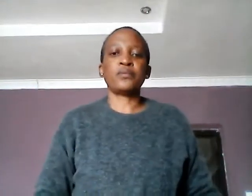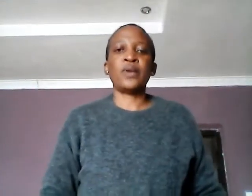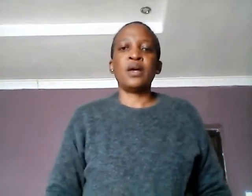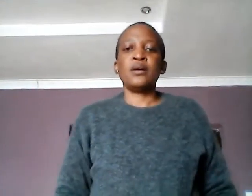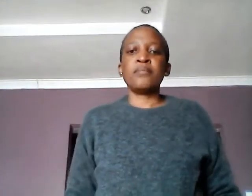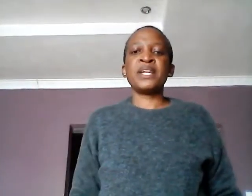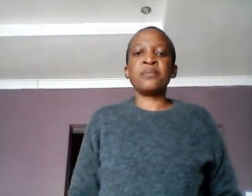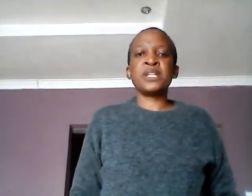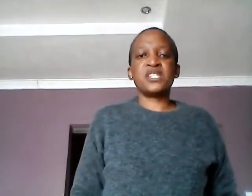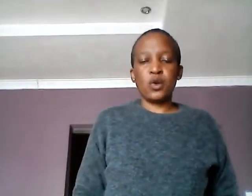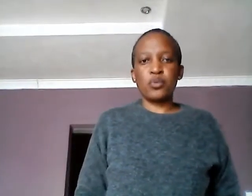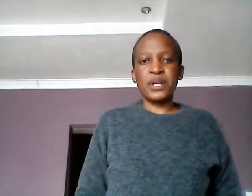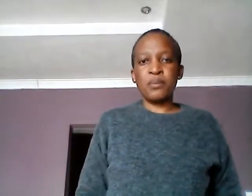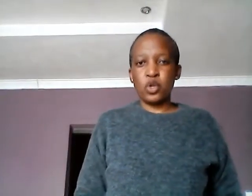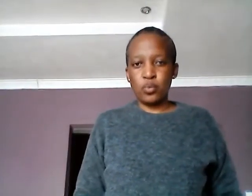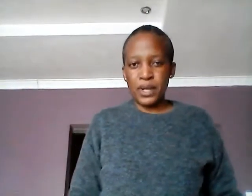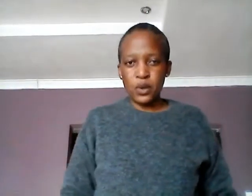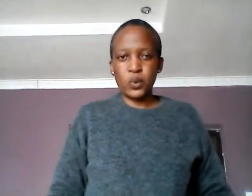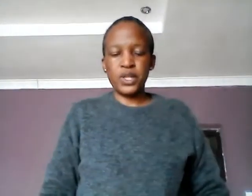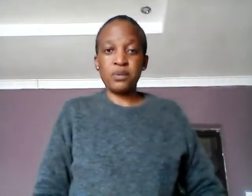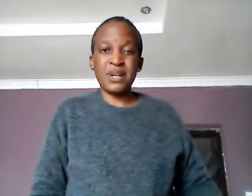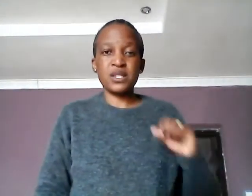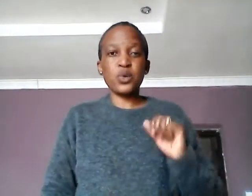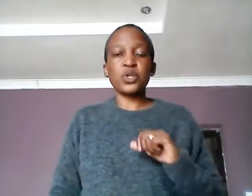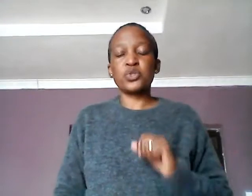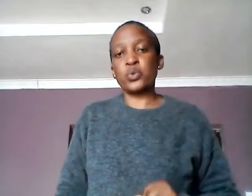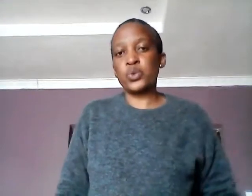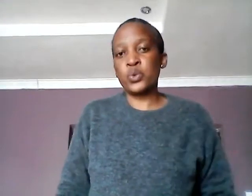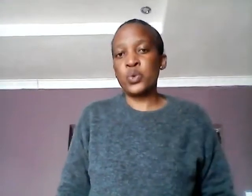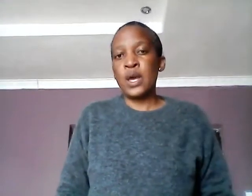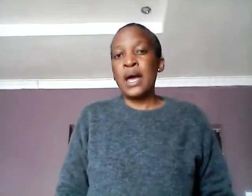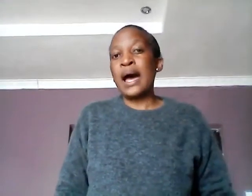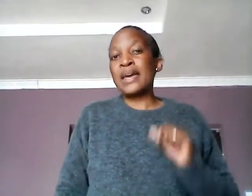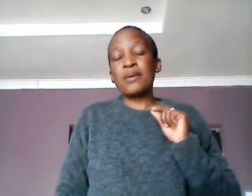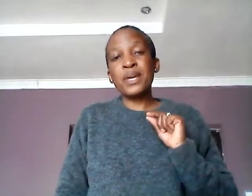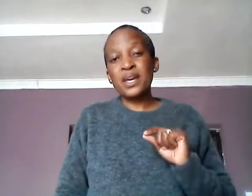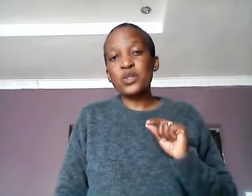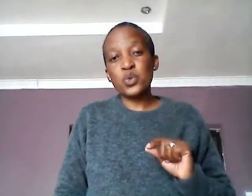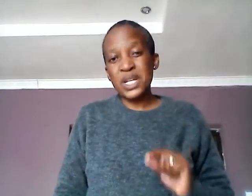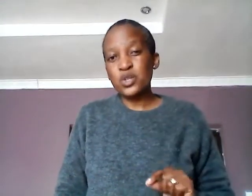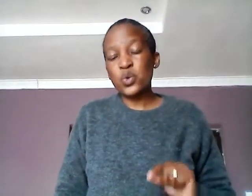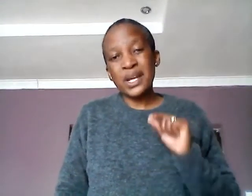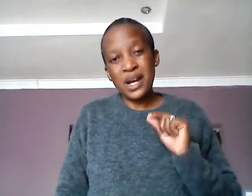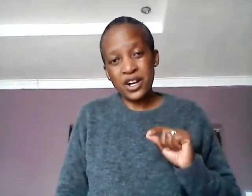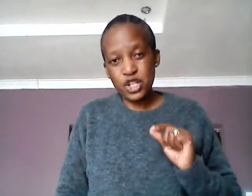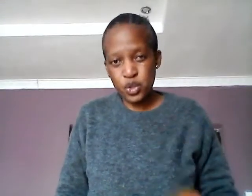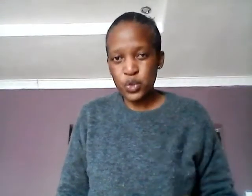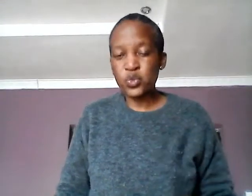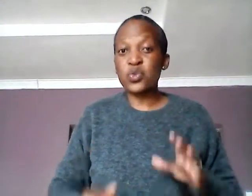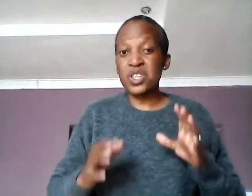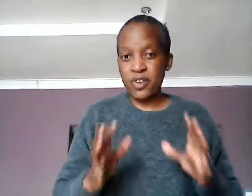My name is Jacobina Motumel in Masaru Risotto. I am here today to encourage you not to give up.